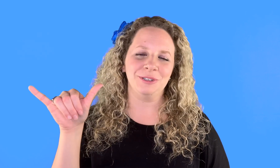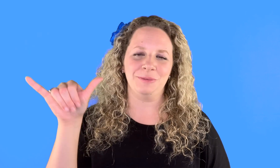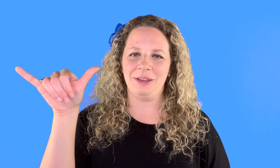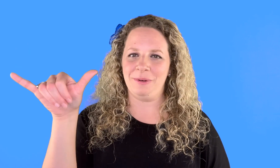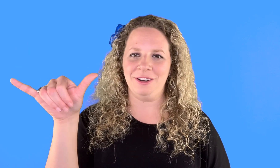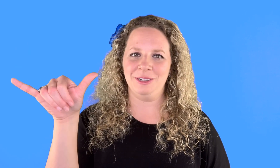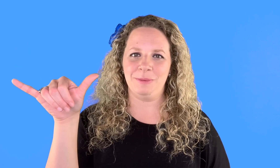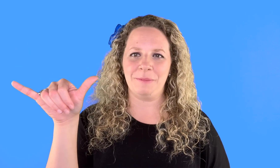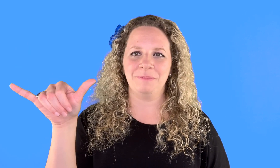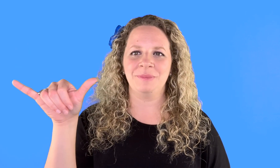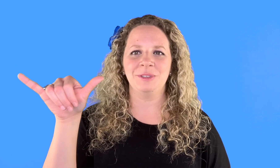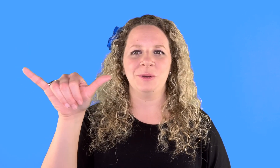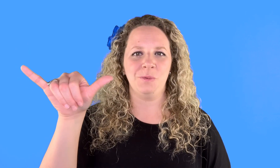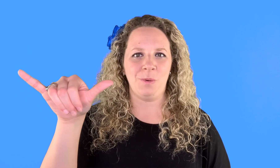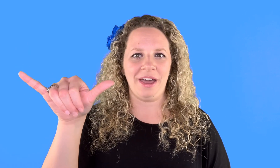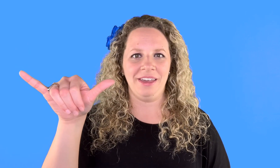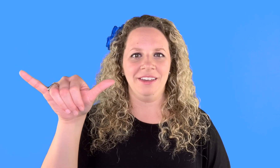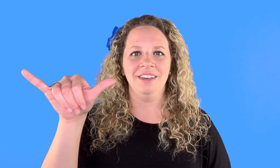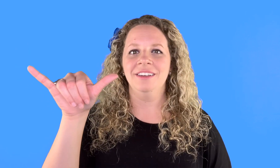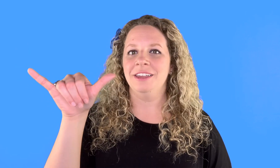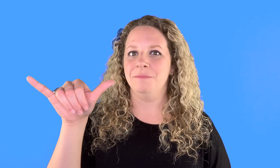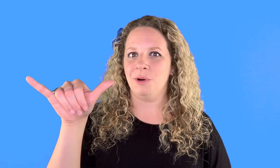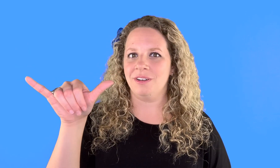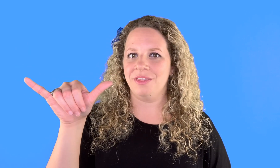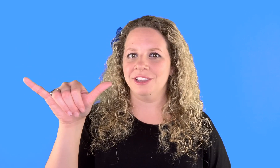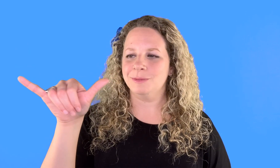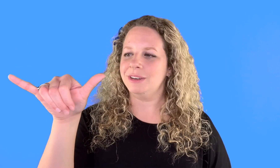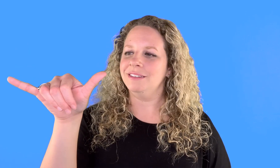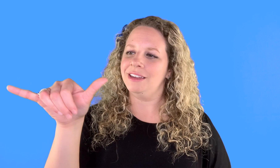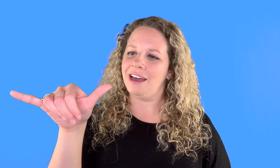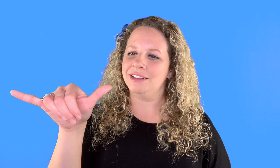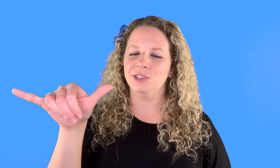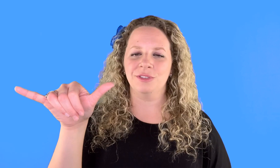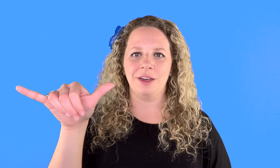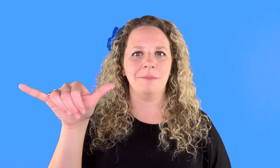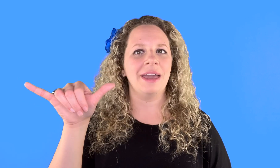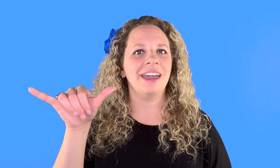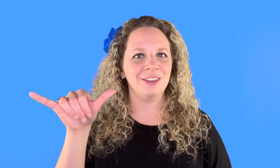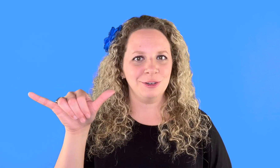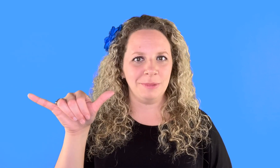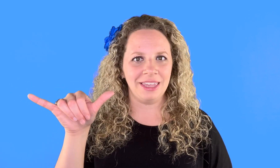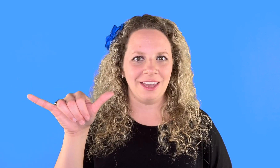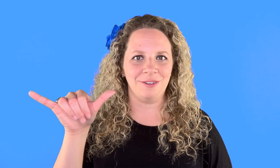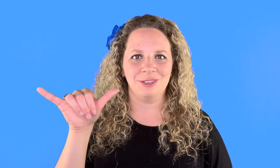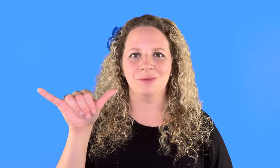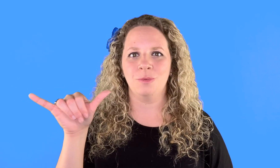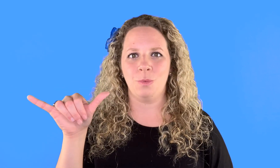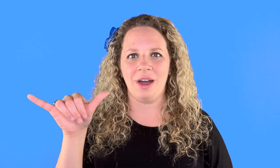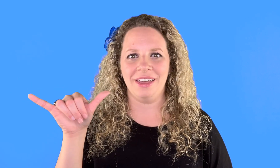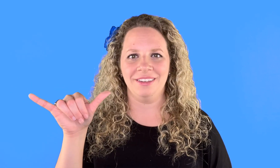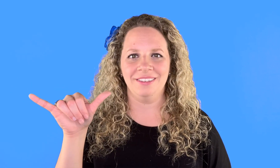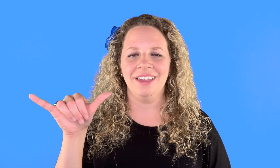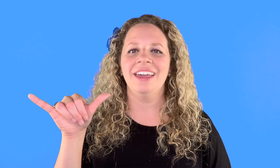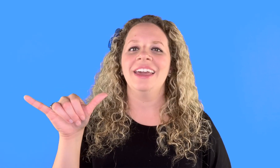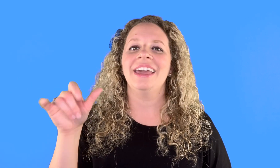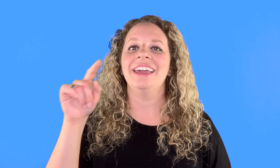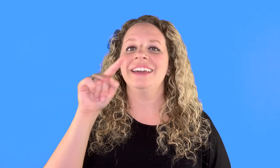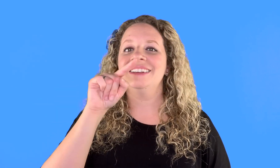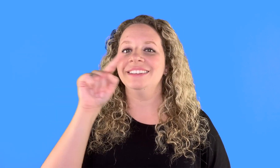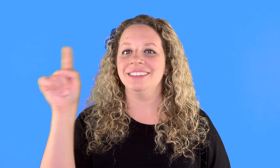will get wider as well. So Y. Important on this one, it has your thumb and your pinky out. Y. And